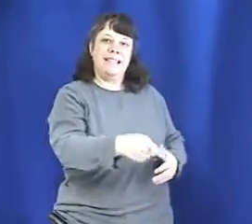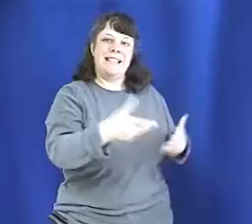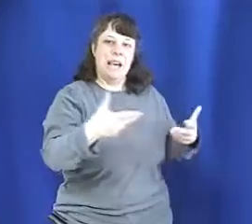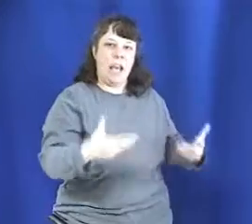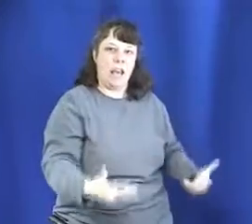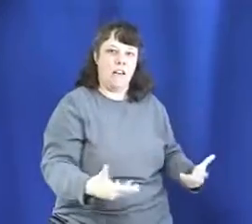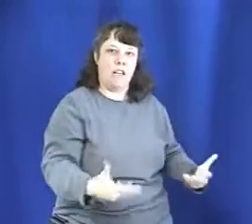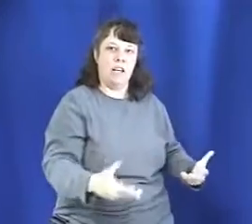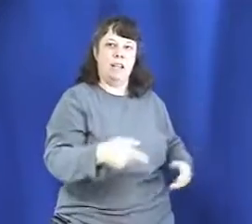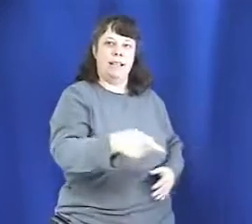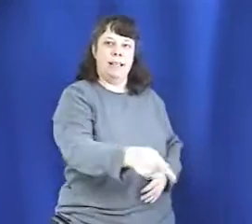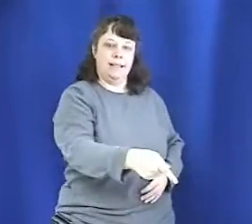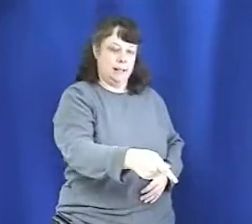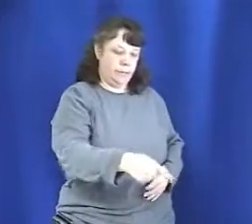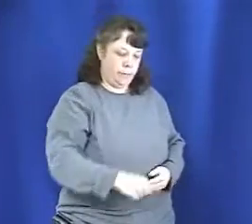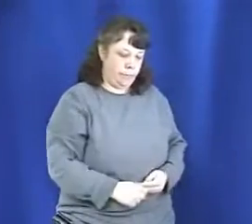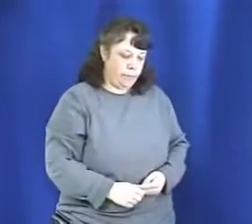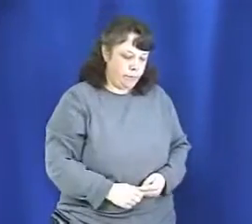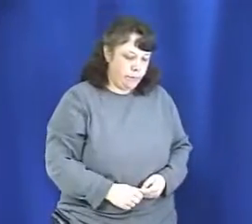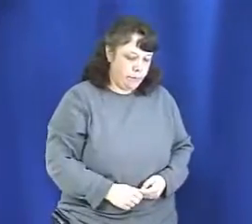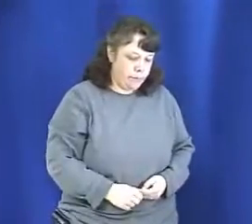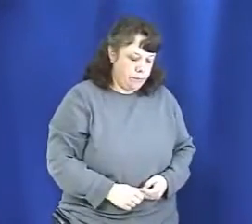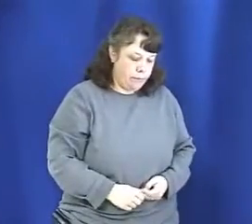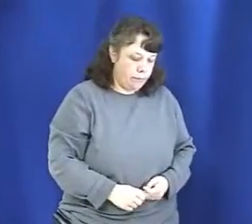It heavy, it.